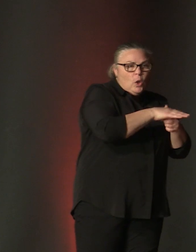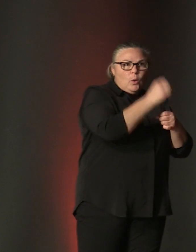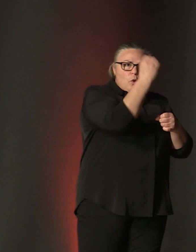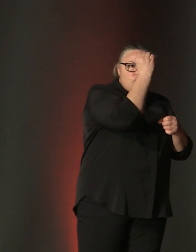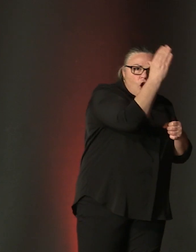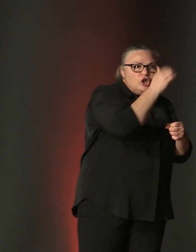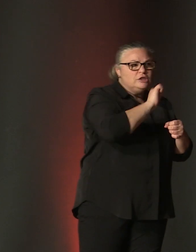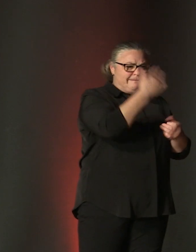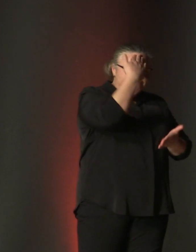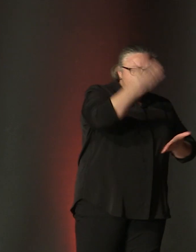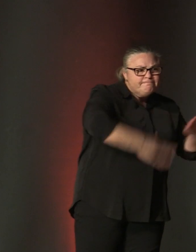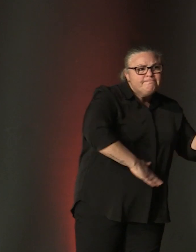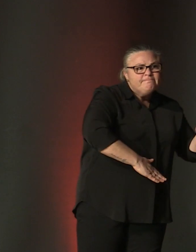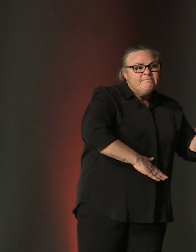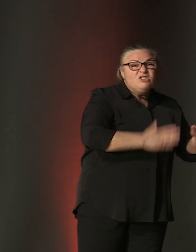local practices.